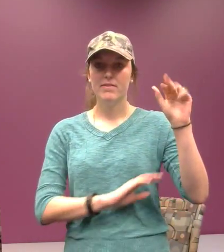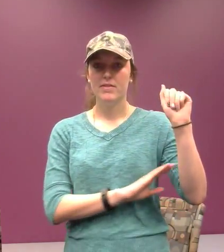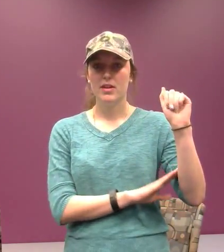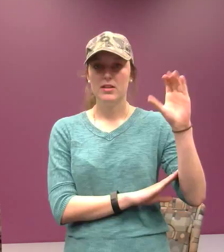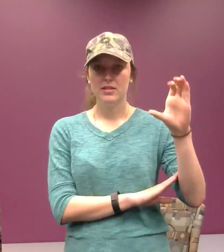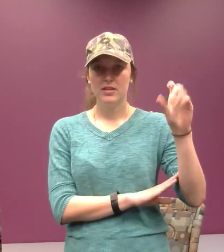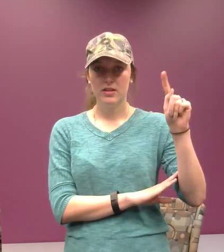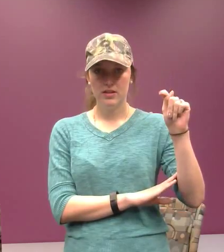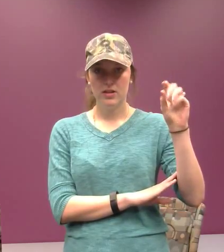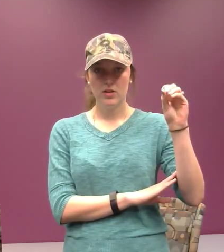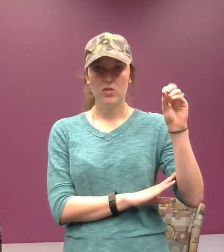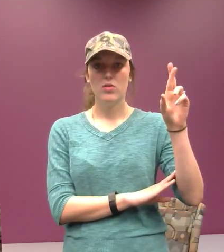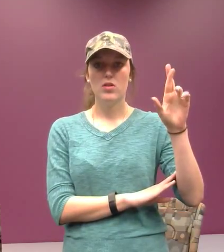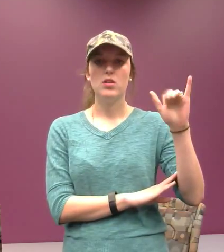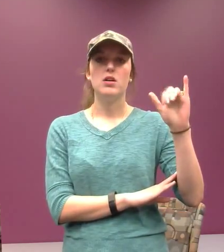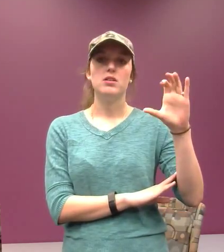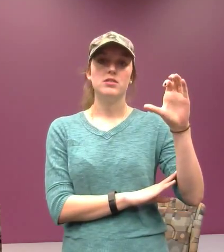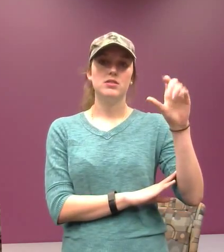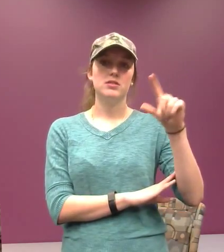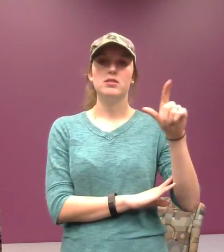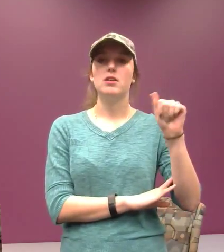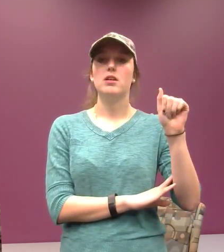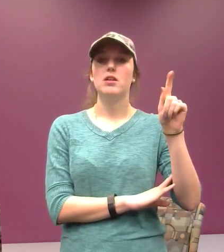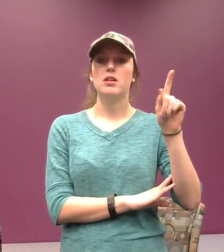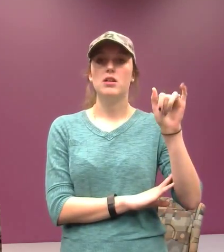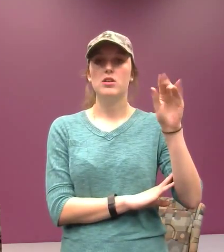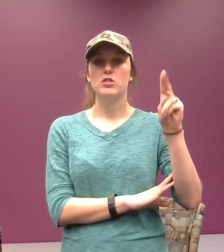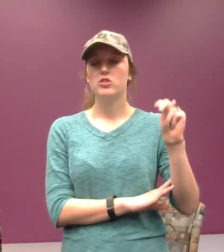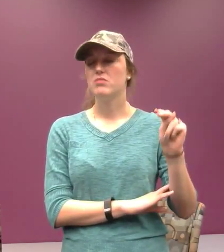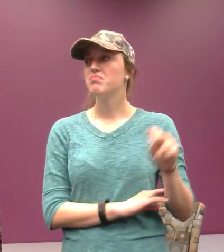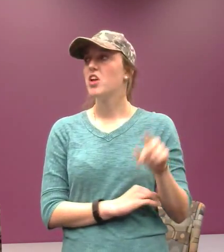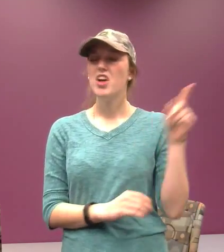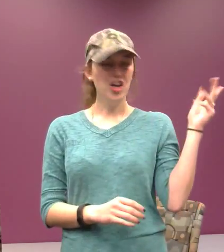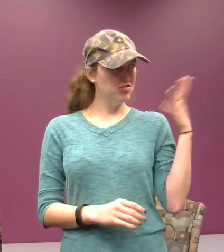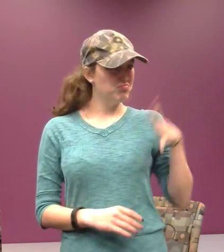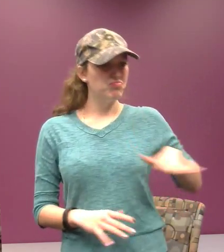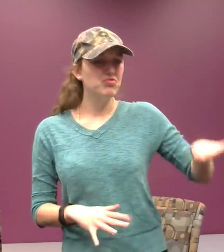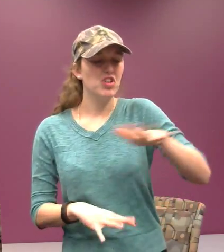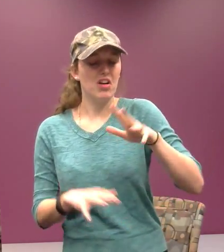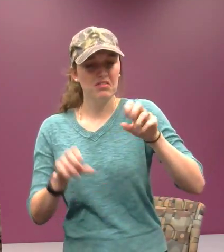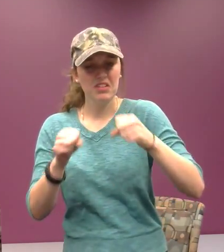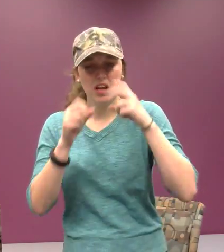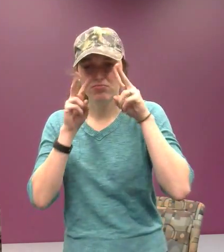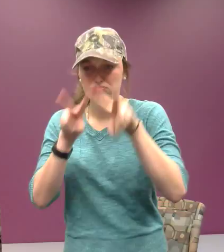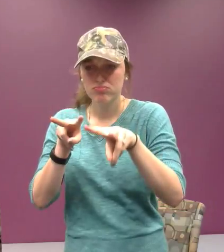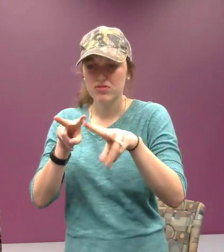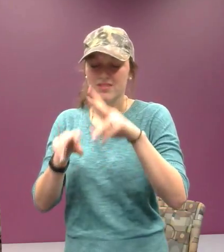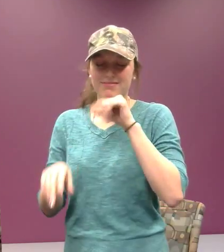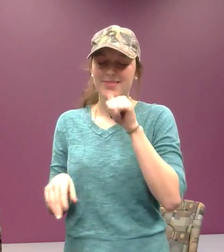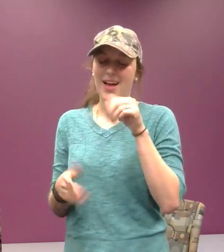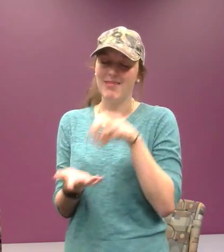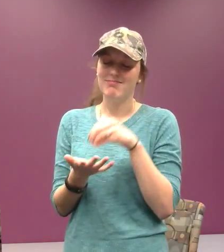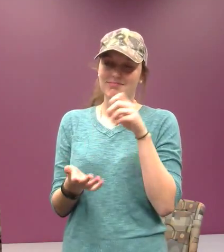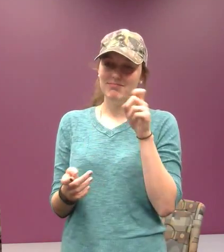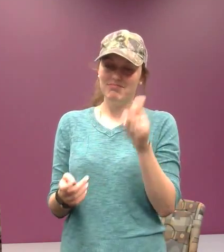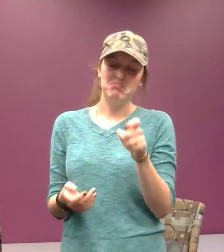not have to write 8 as 2 times 2 times 2. You should be able to look at the